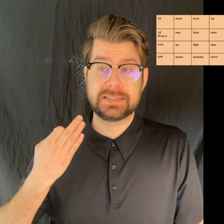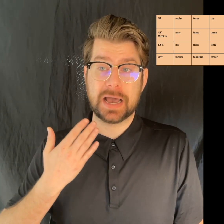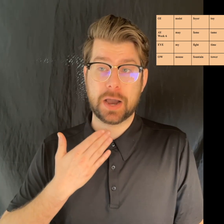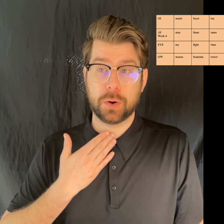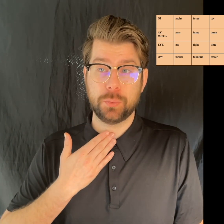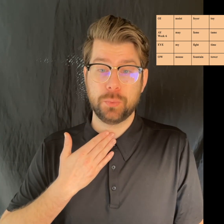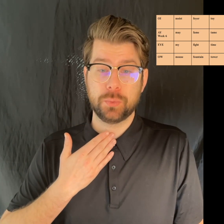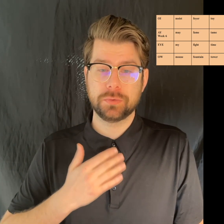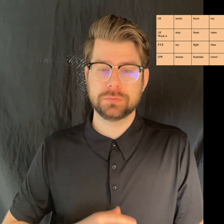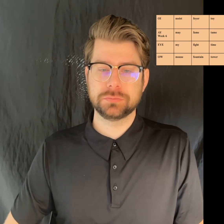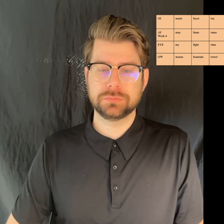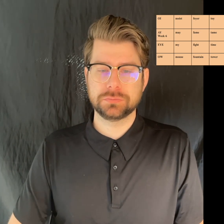sow,